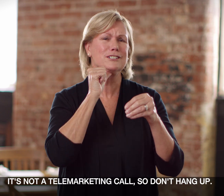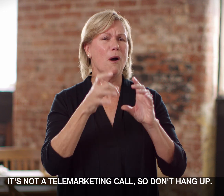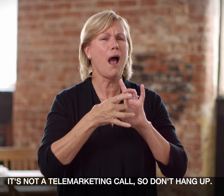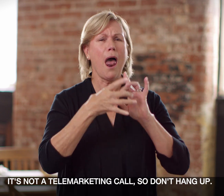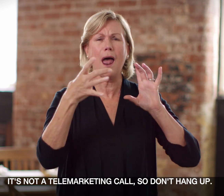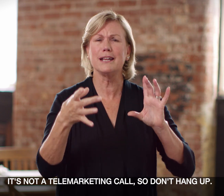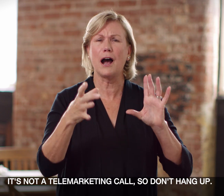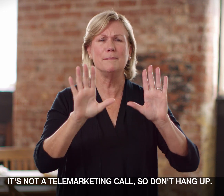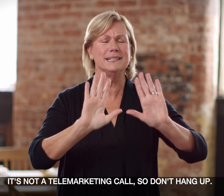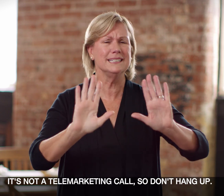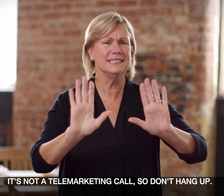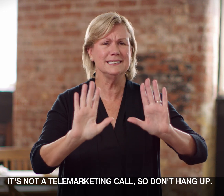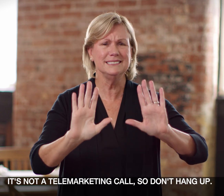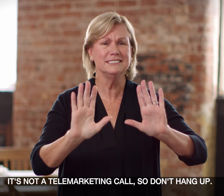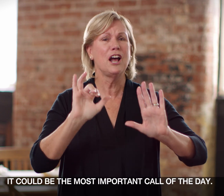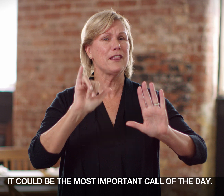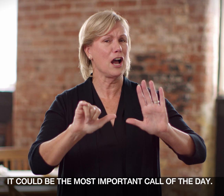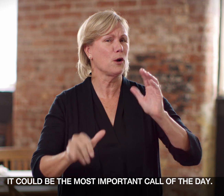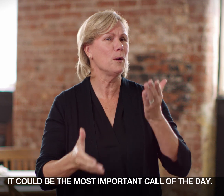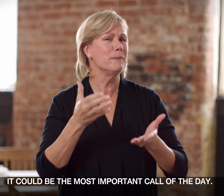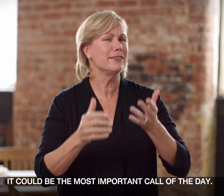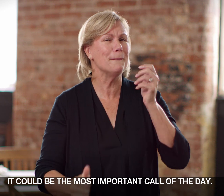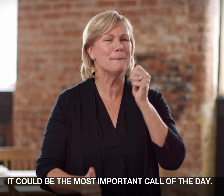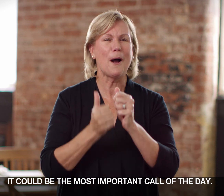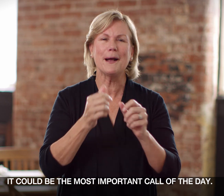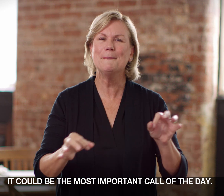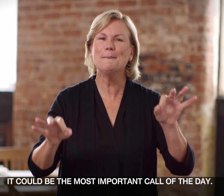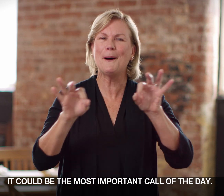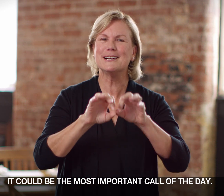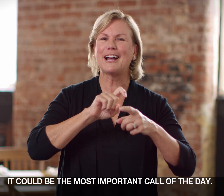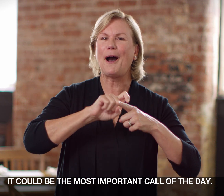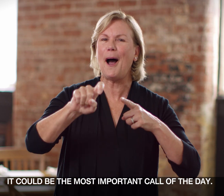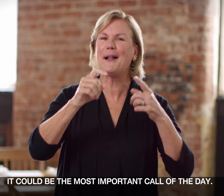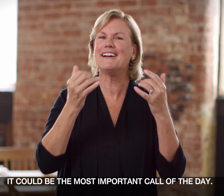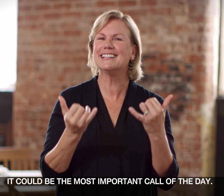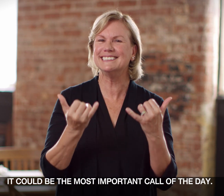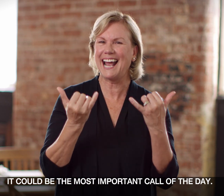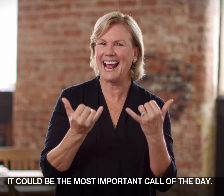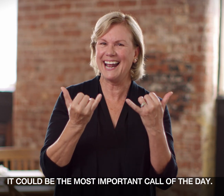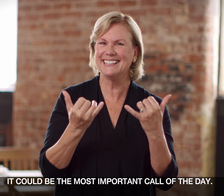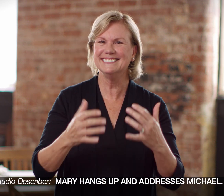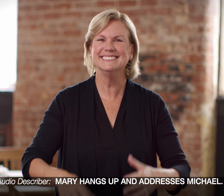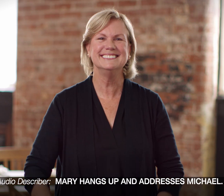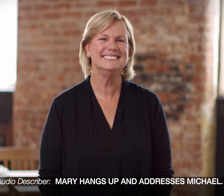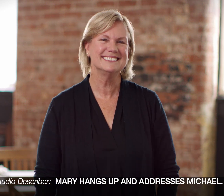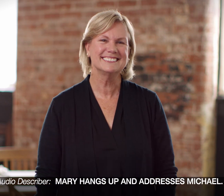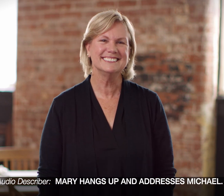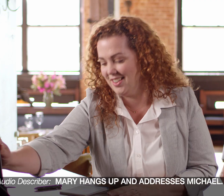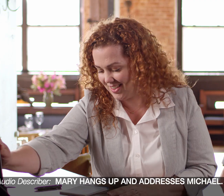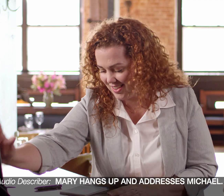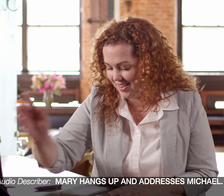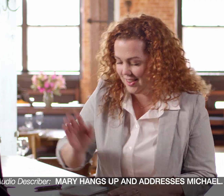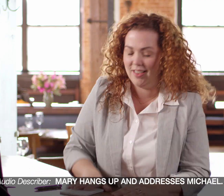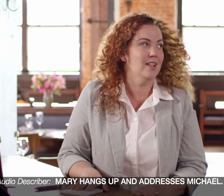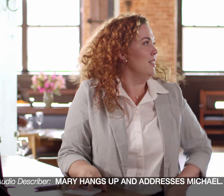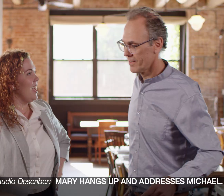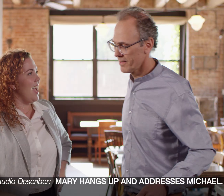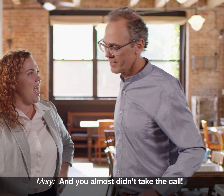telemarketing call, so don't hang up. It could be the most important call of the day. Mary hangs up and addresses Michael. And